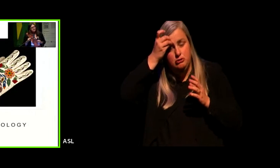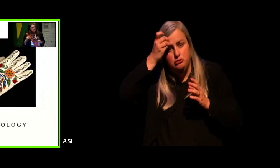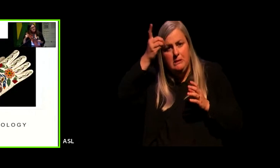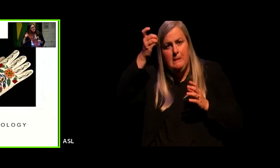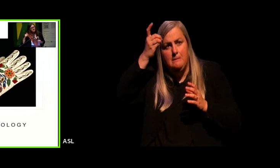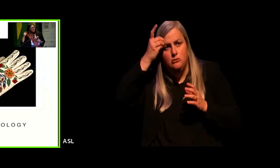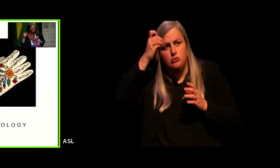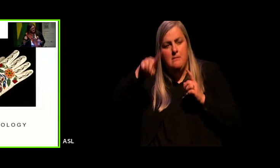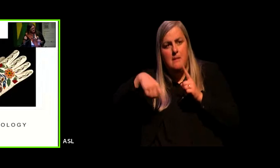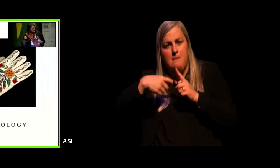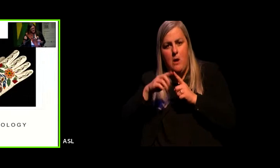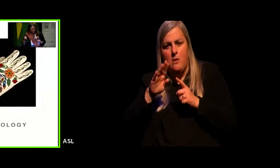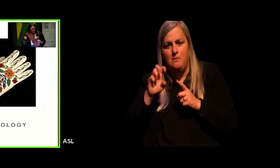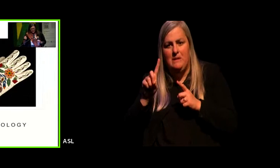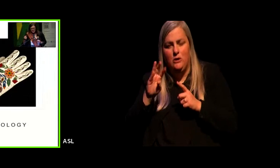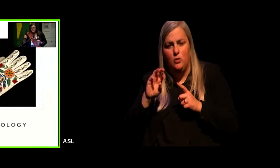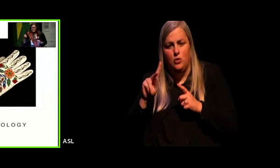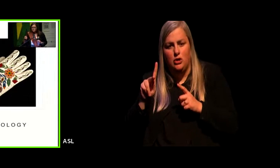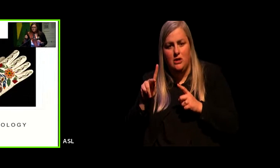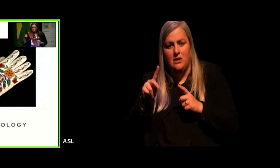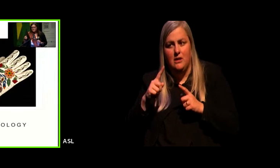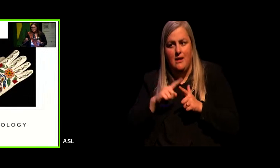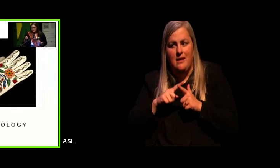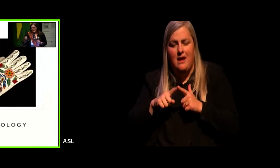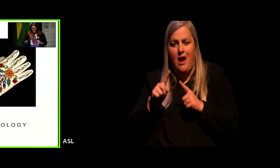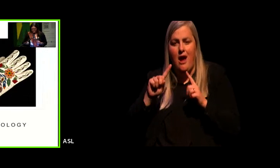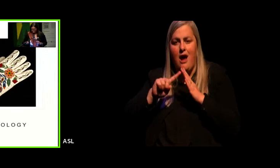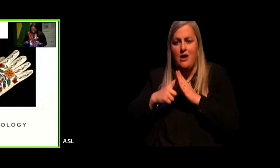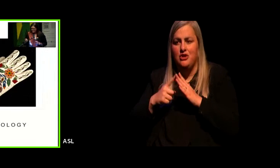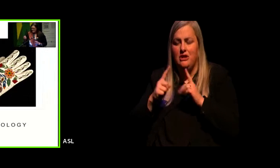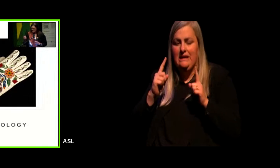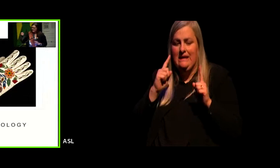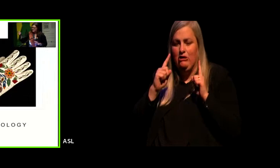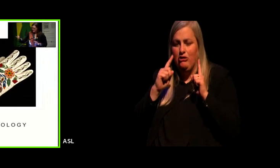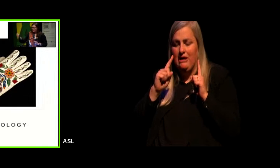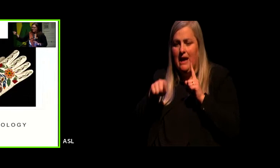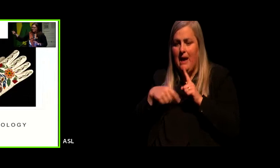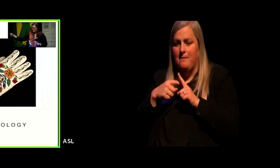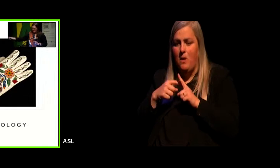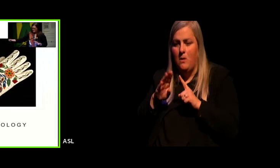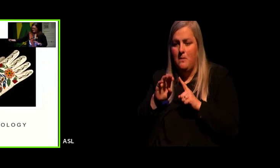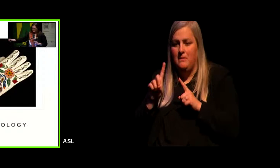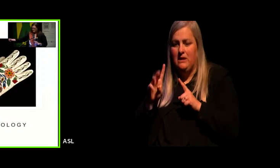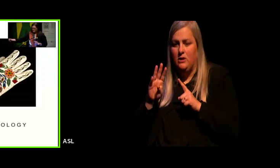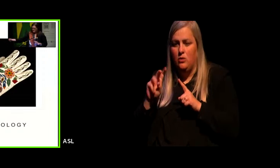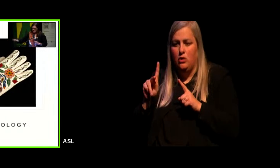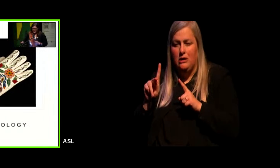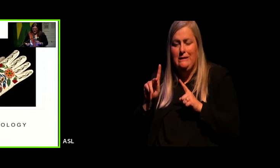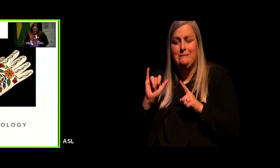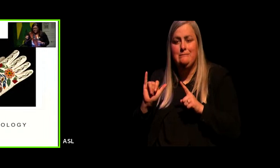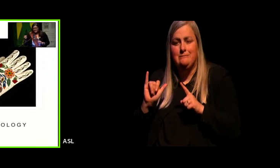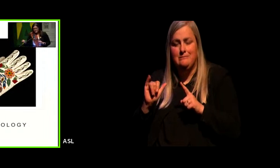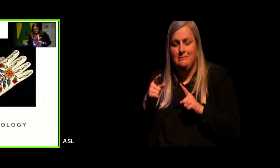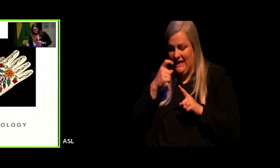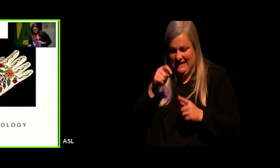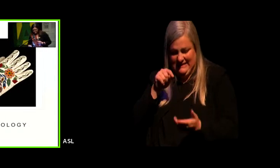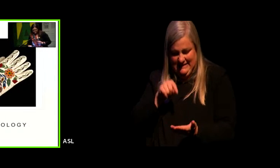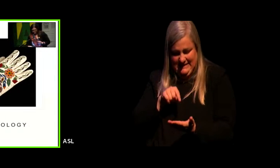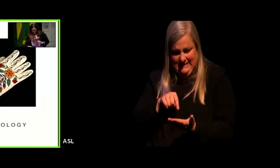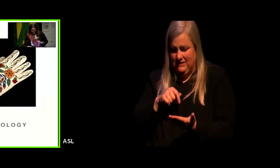I started hearing the beadwork because it wasn't happy being in a sterile lab. And so I